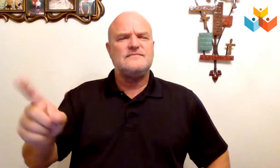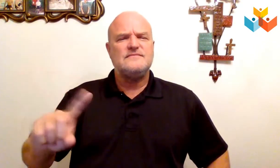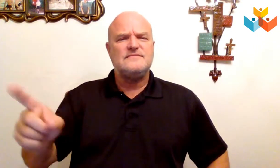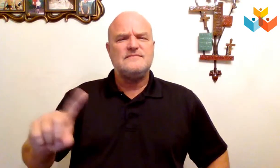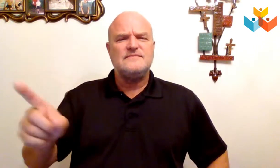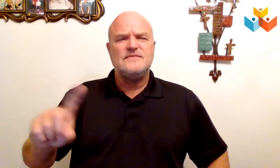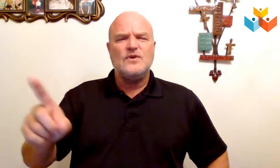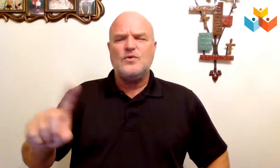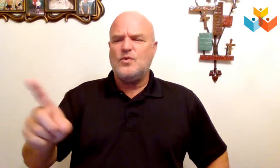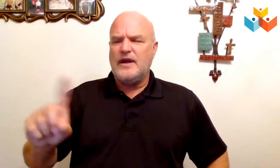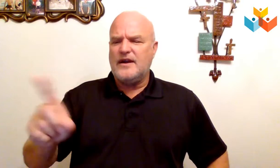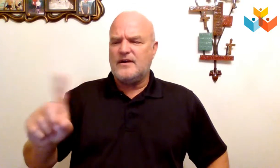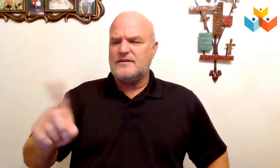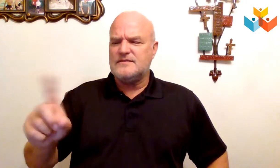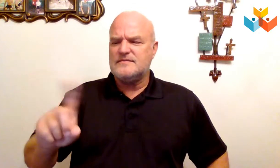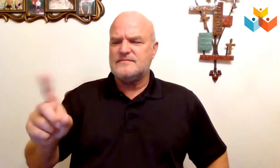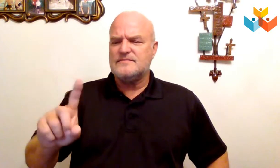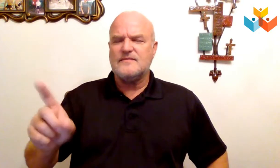Where?